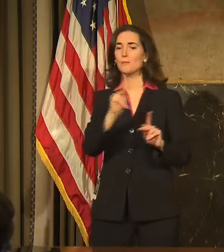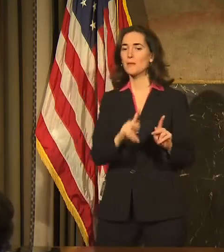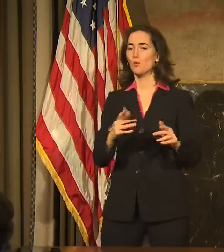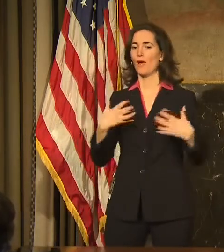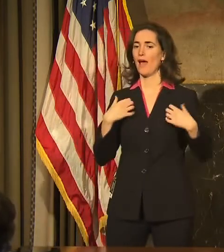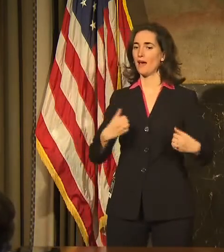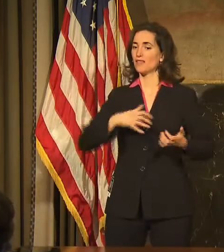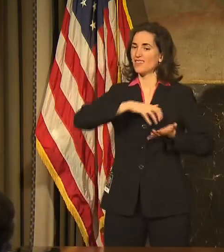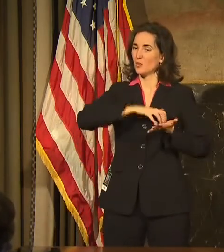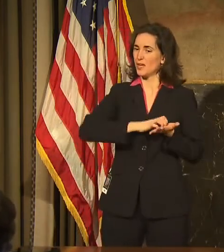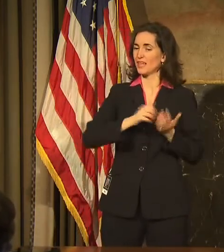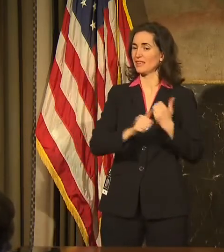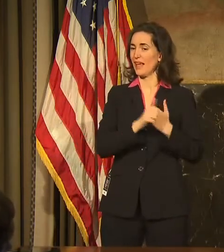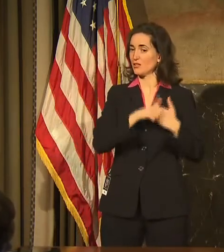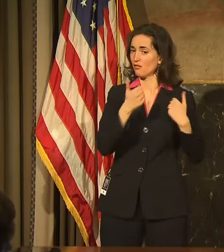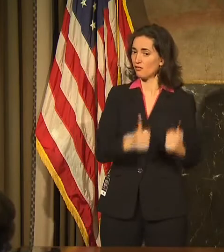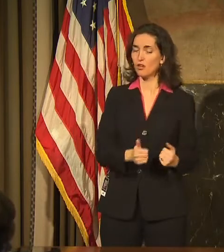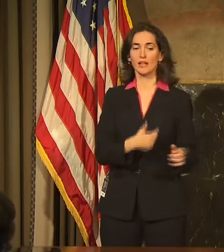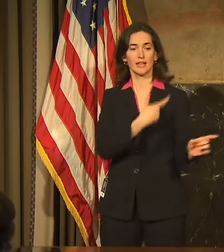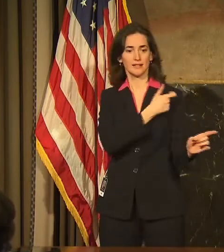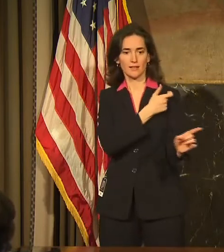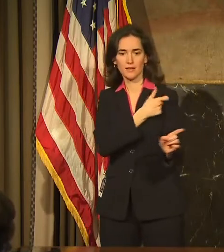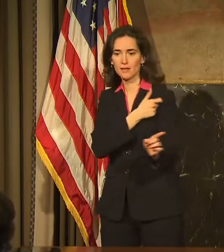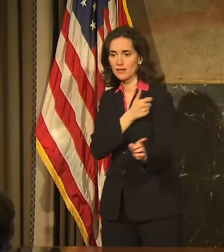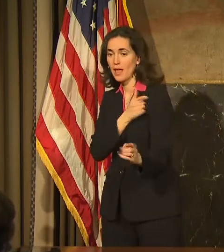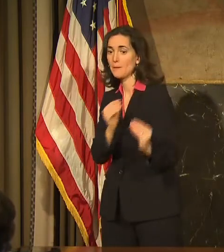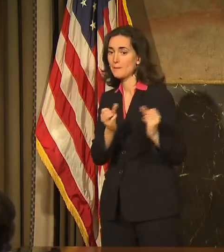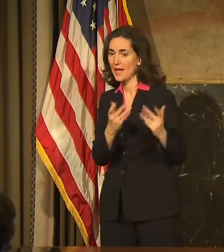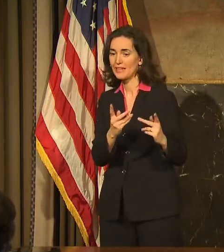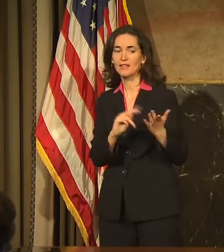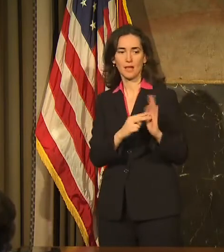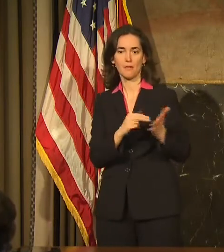likely to suffer complications. Yep, and last question. Yeah.